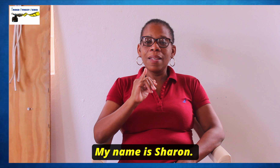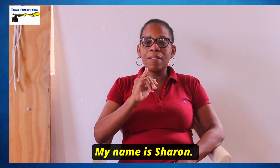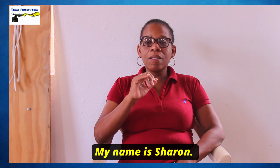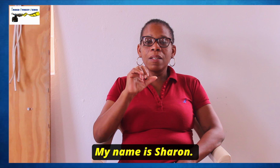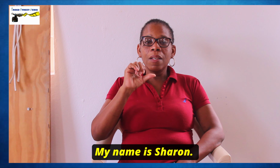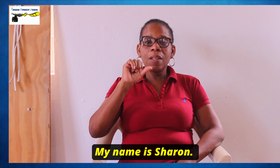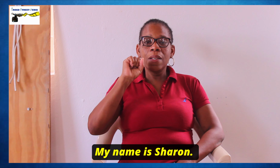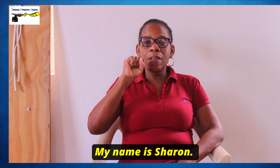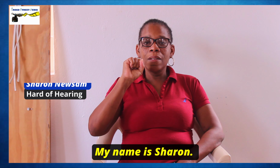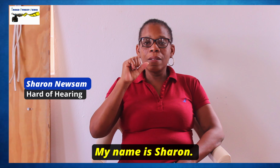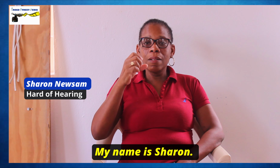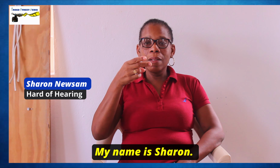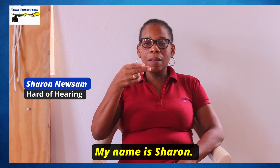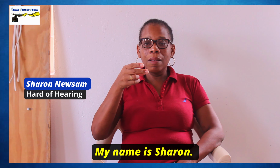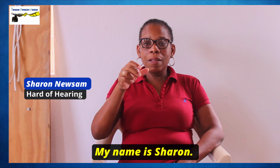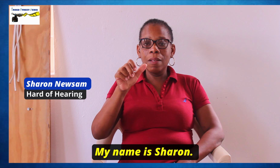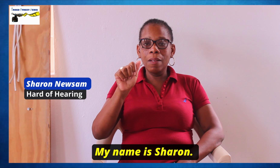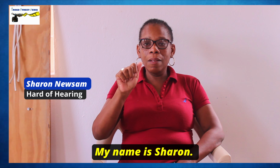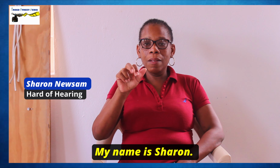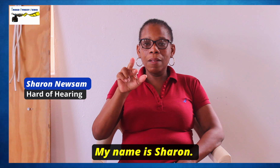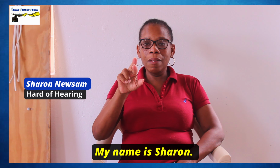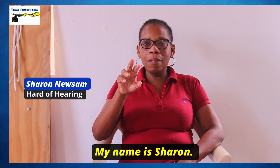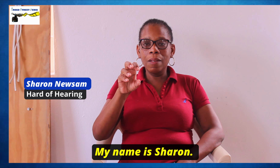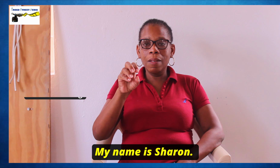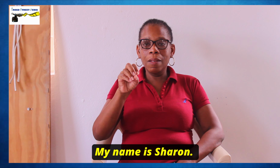My name is Sharon.